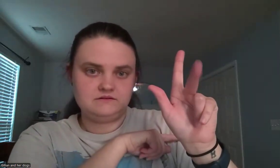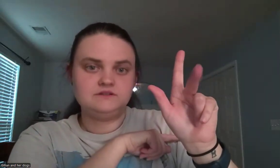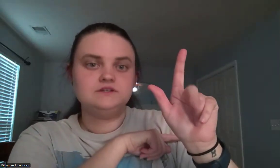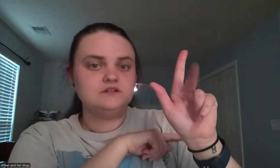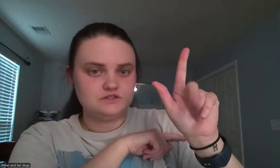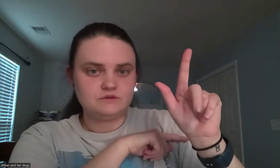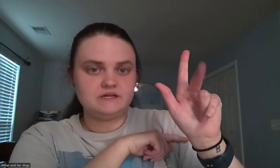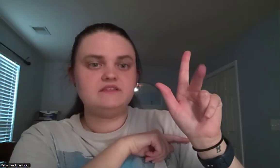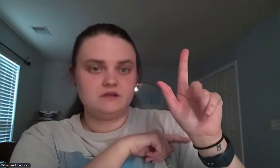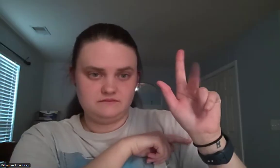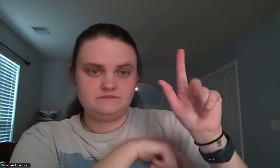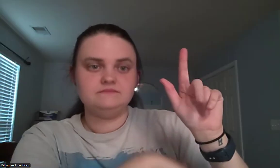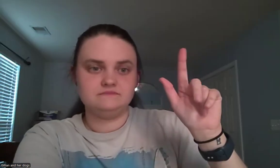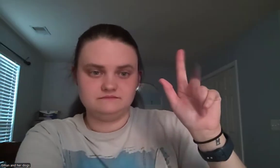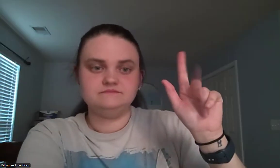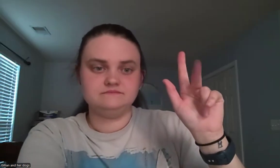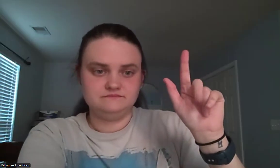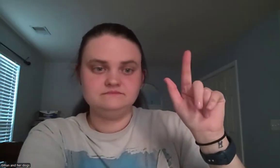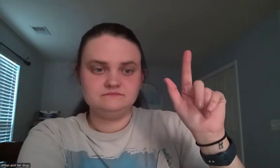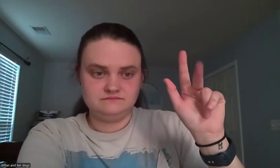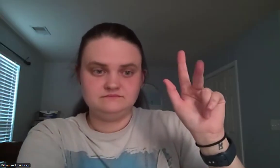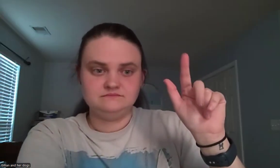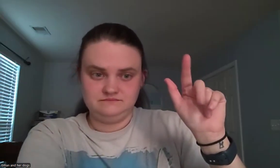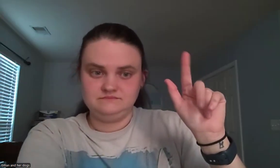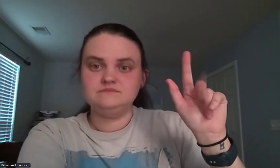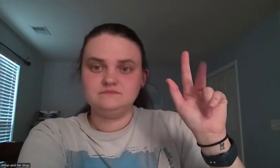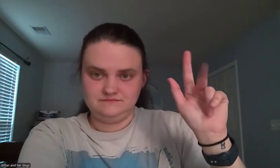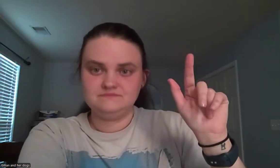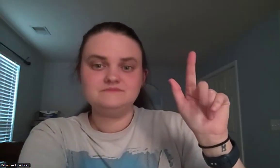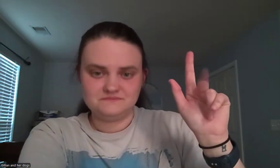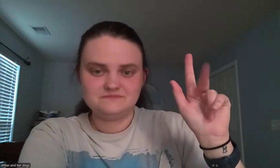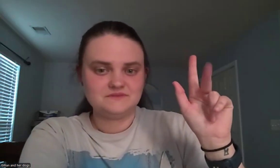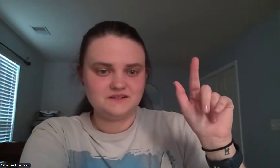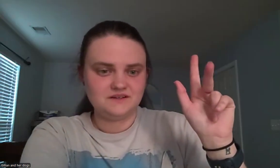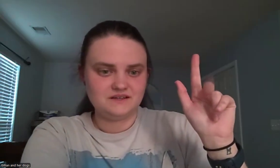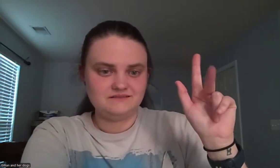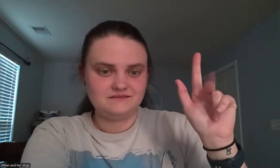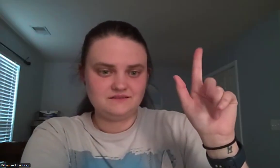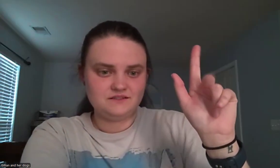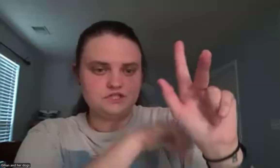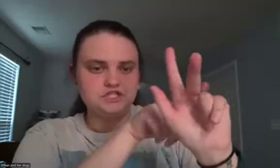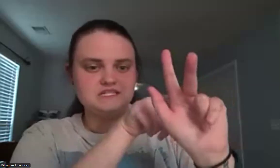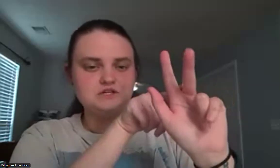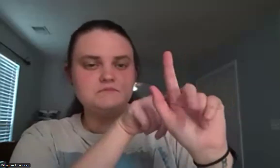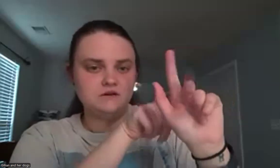23. Good. So it's just your middle if you